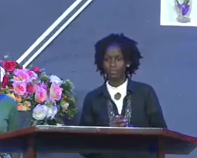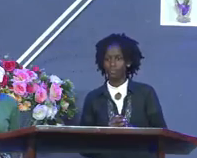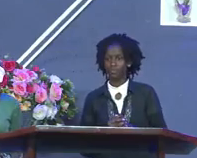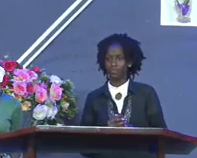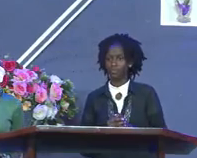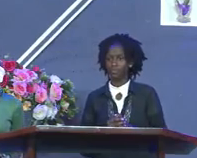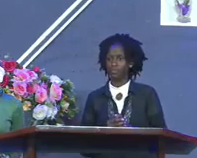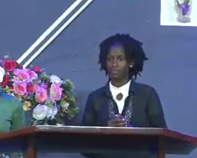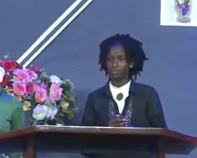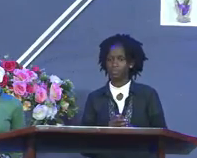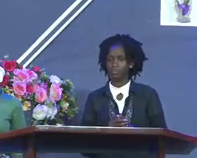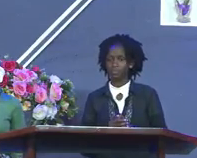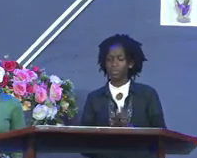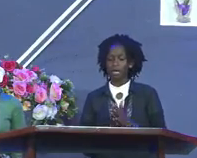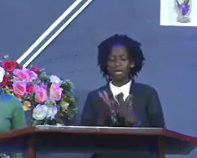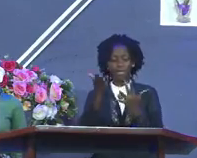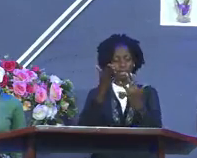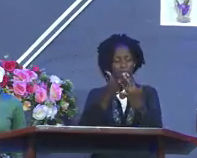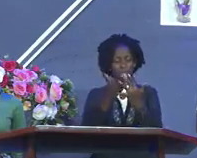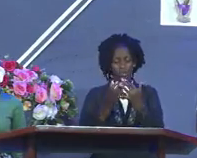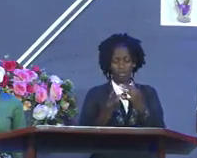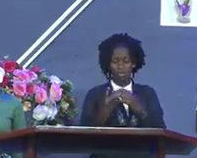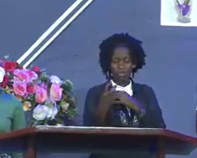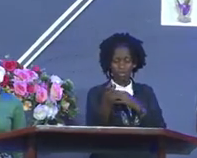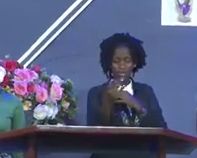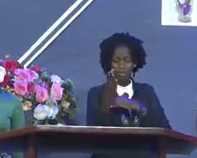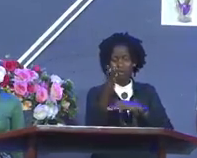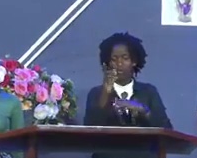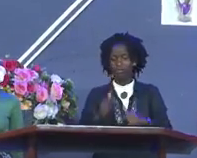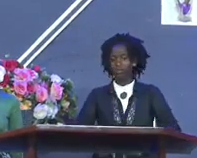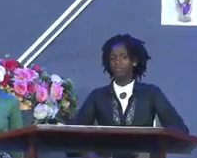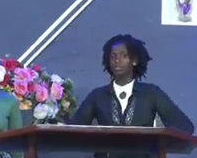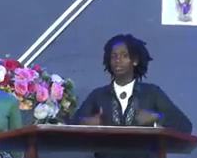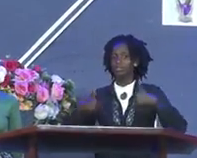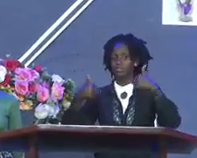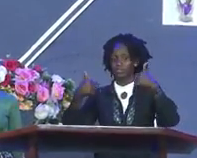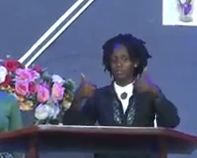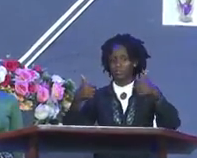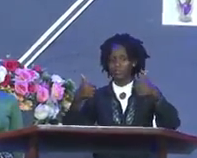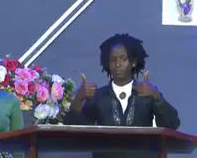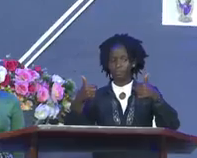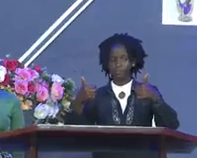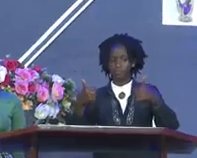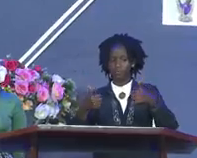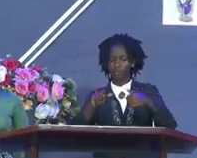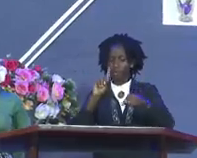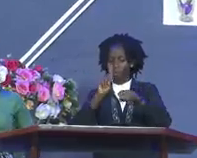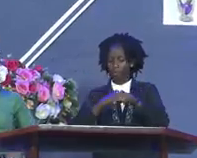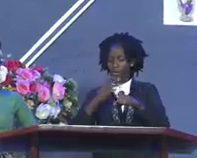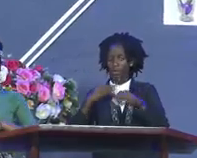our family. Desire. Shalom and Desire. I mean, it's a journey of life.